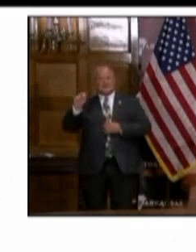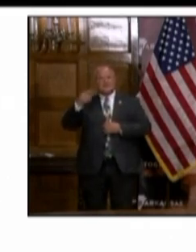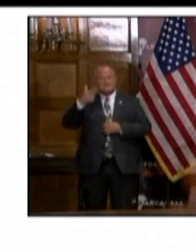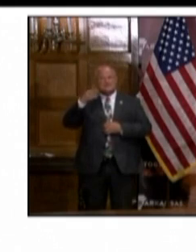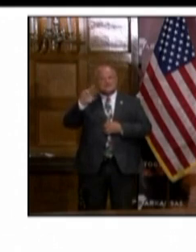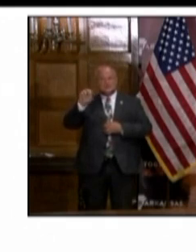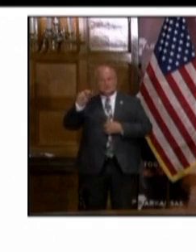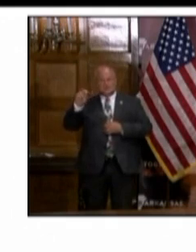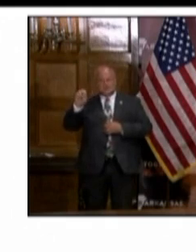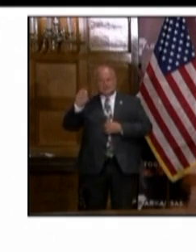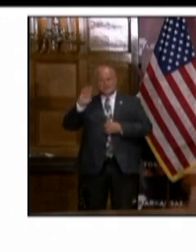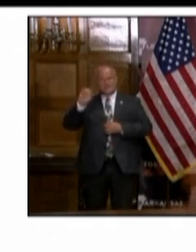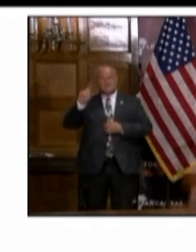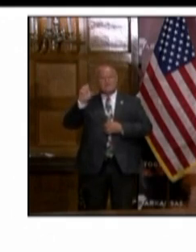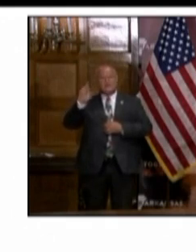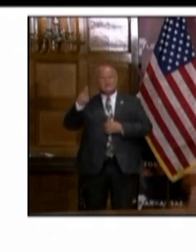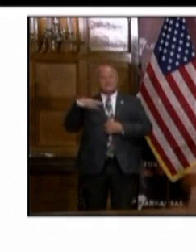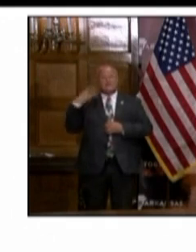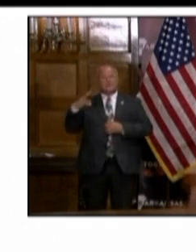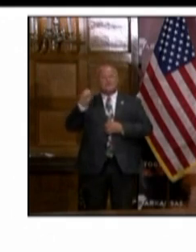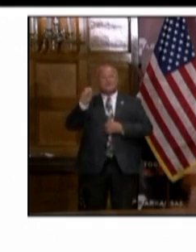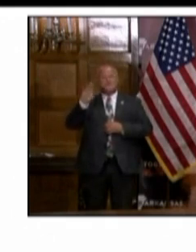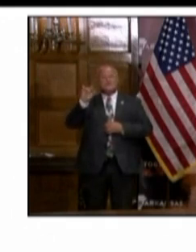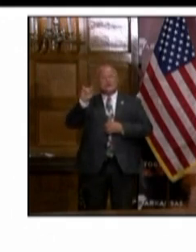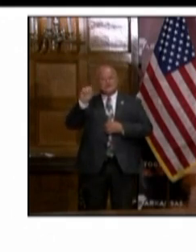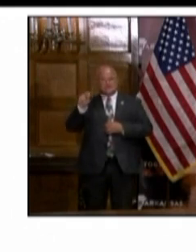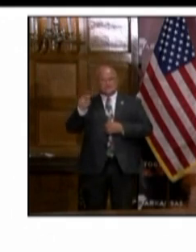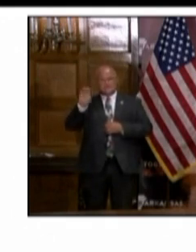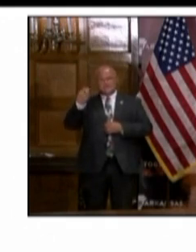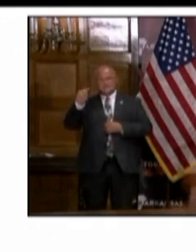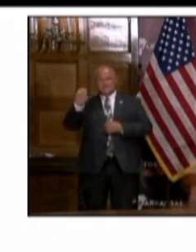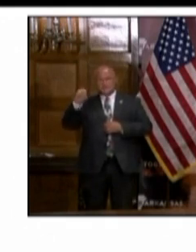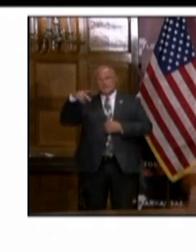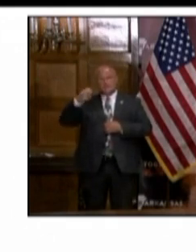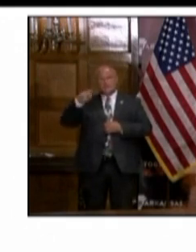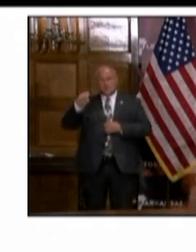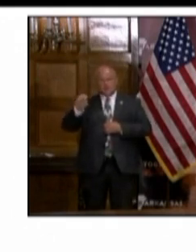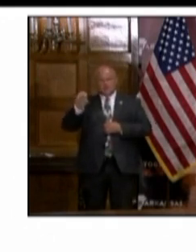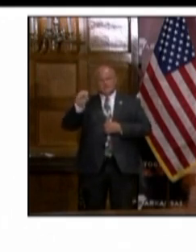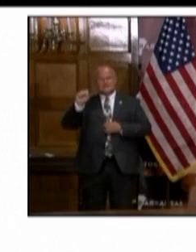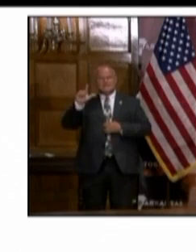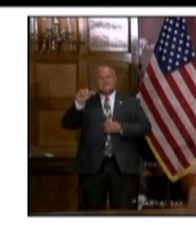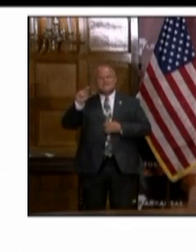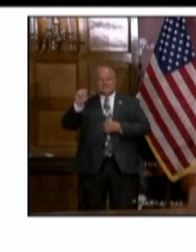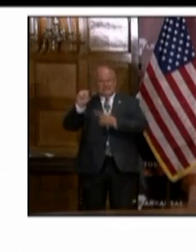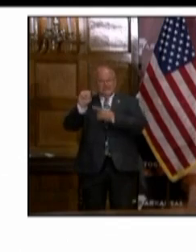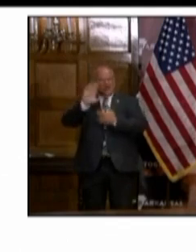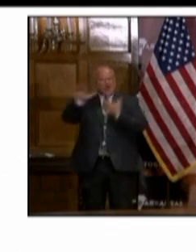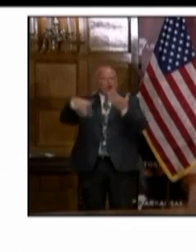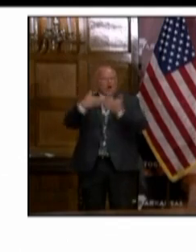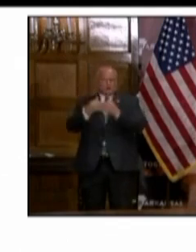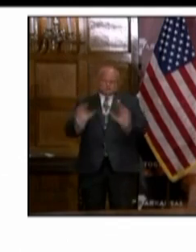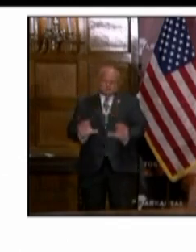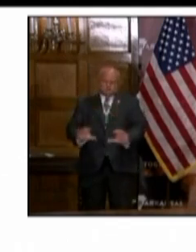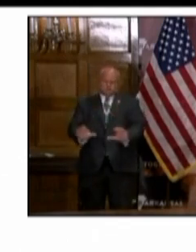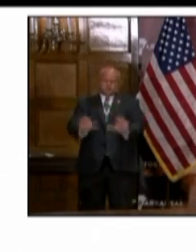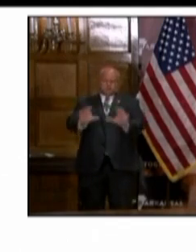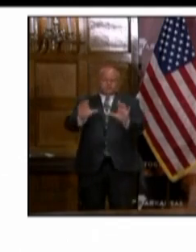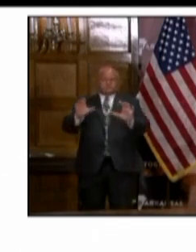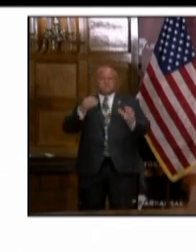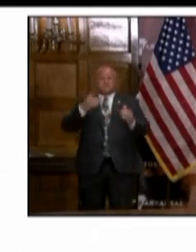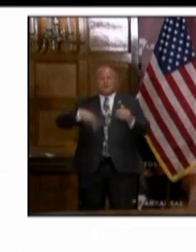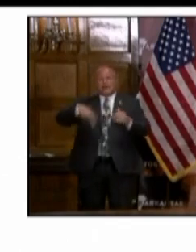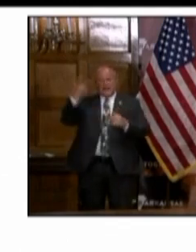Greene, Baxter, Washington, Sebastian, Boone, Pope, and Saline counties are all tracking very high, and